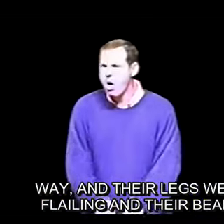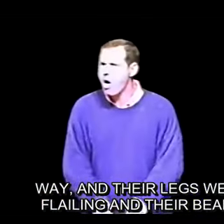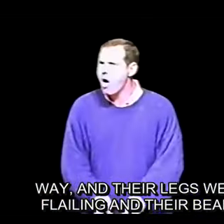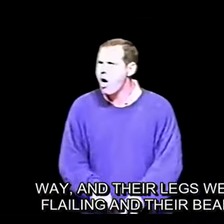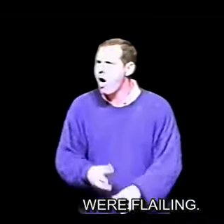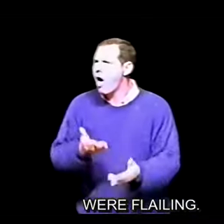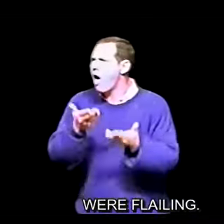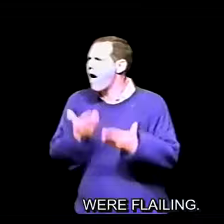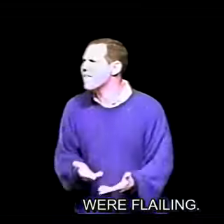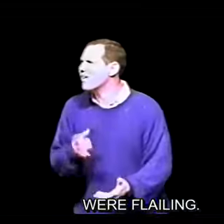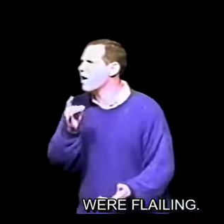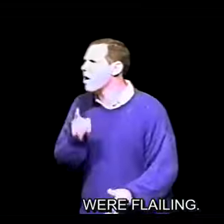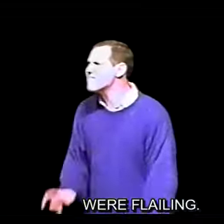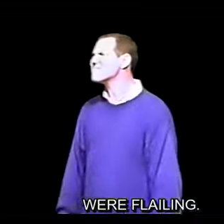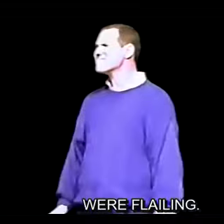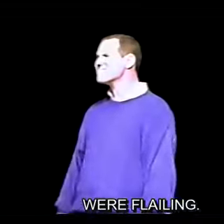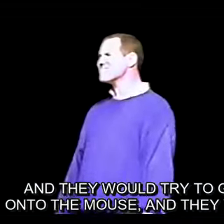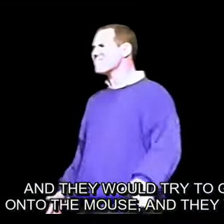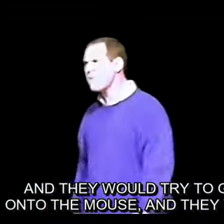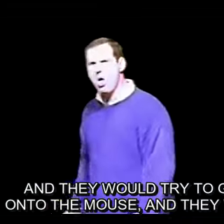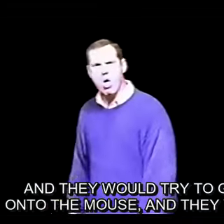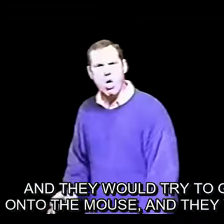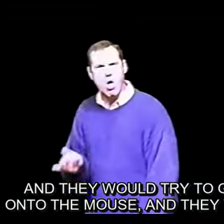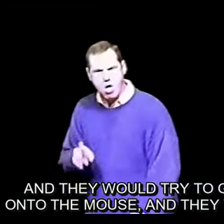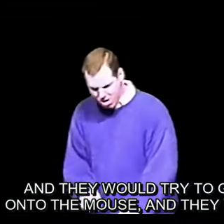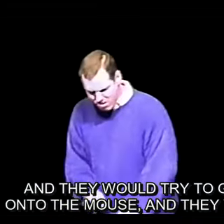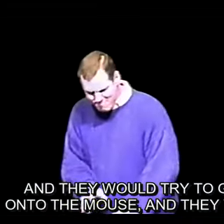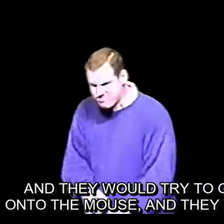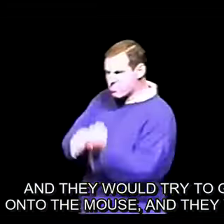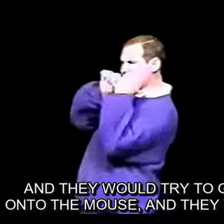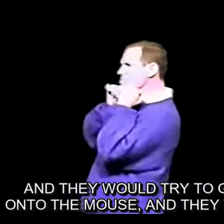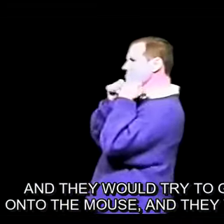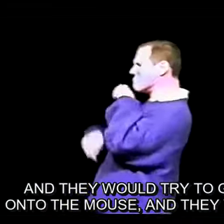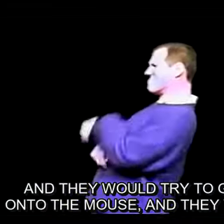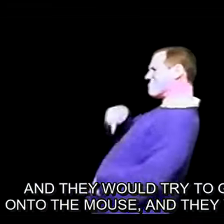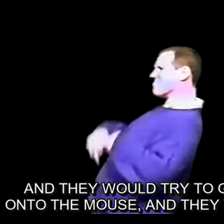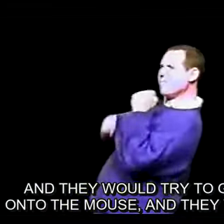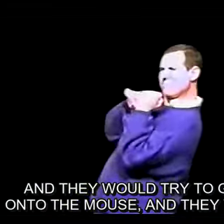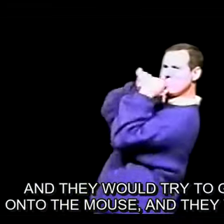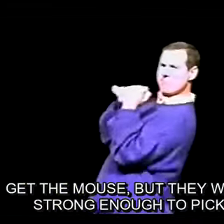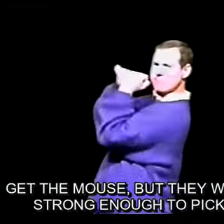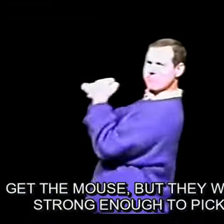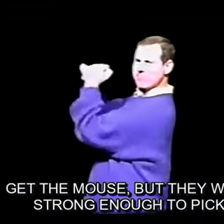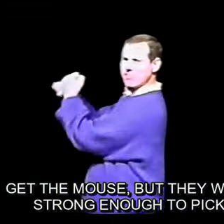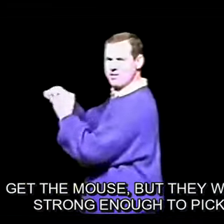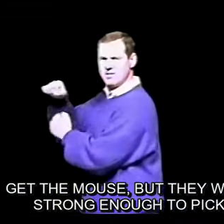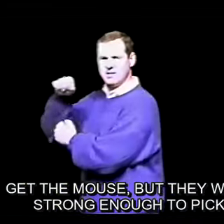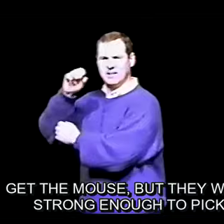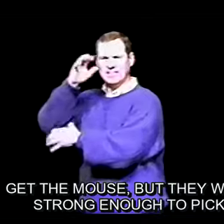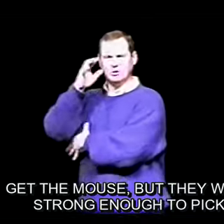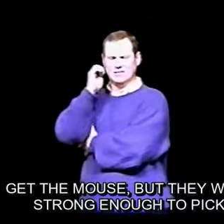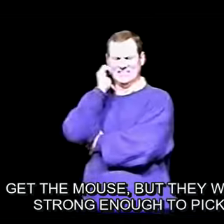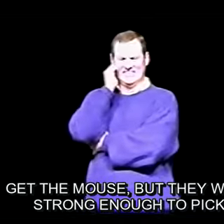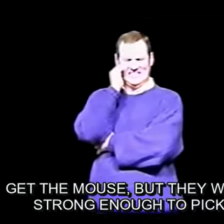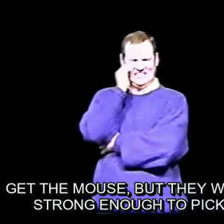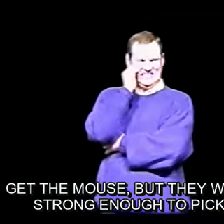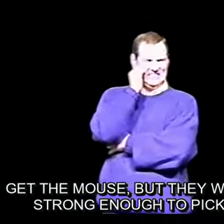were flailing, and they would try to grab onto the mouse and they would get the mouse, but they weren't